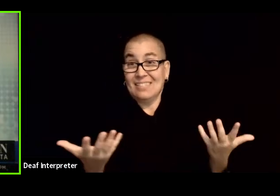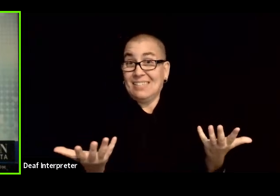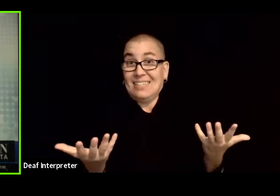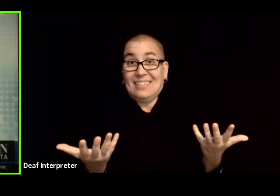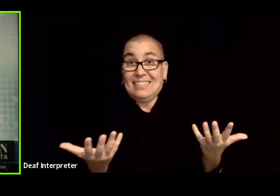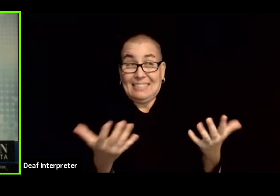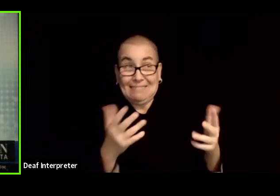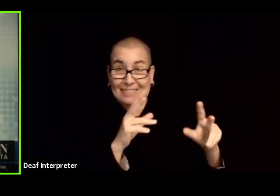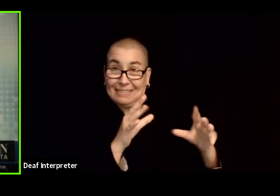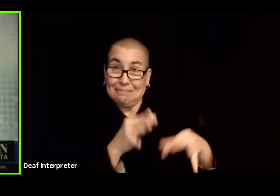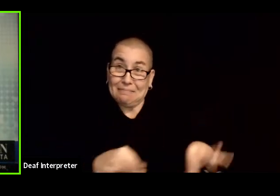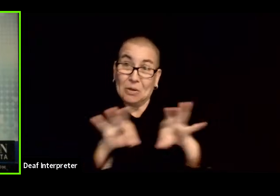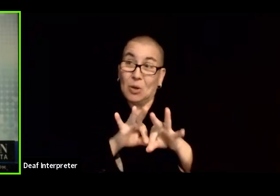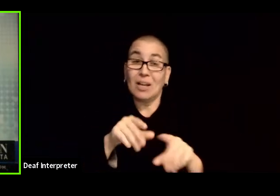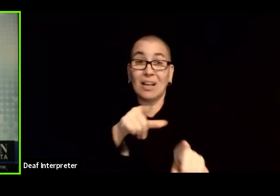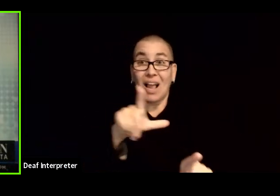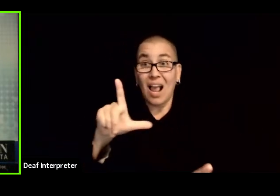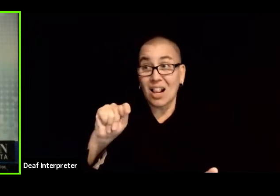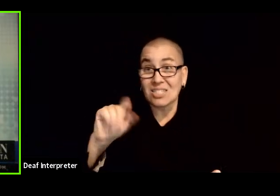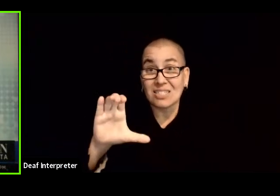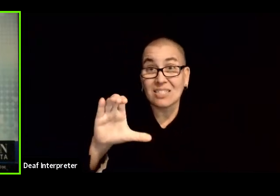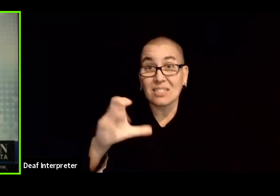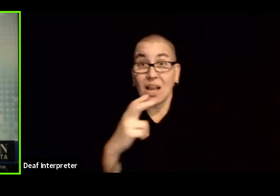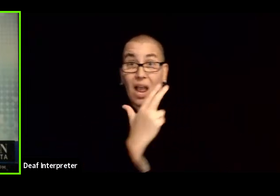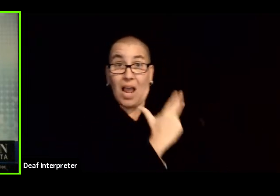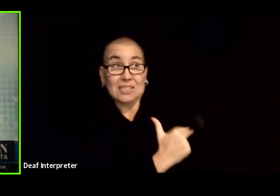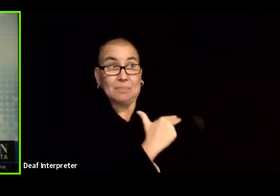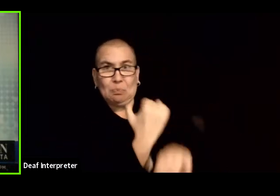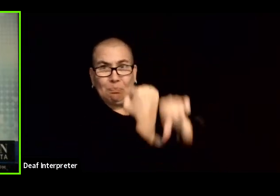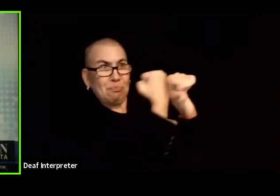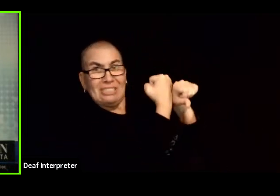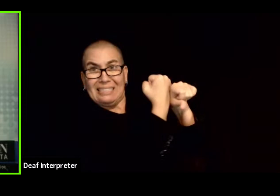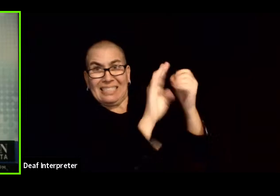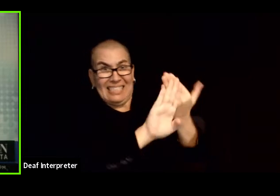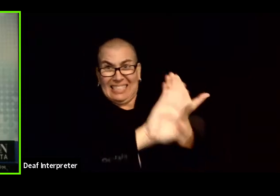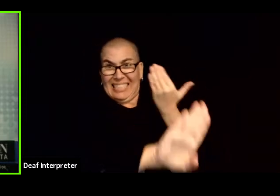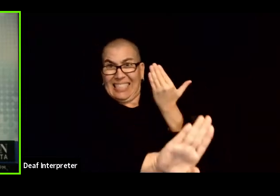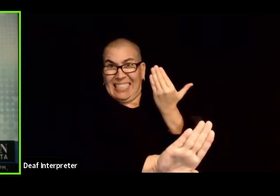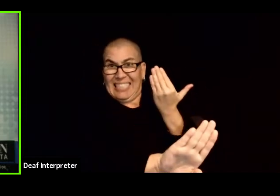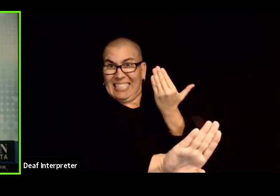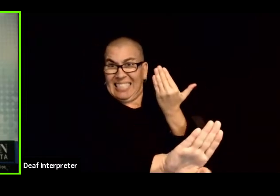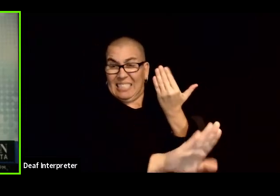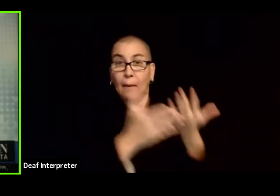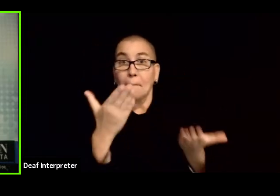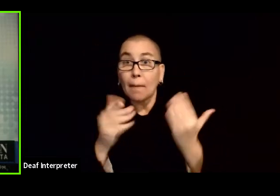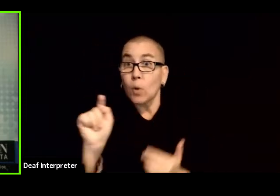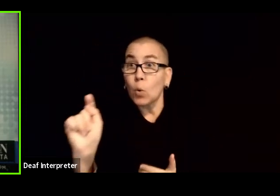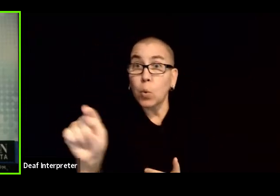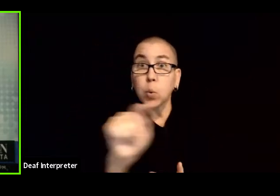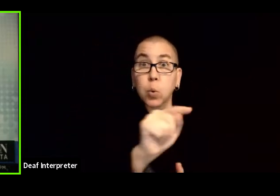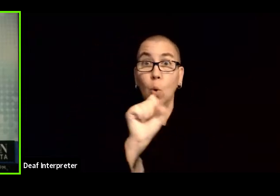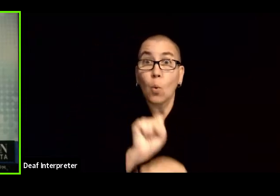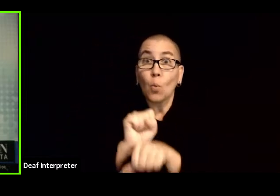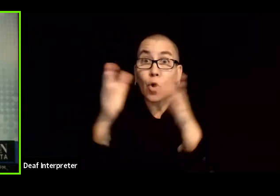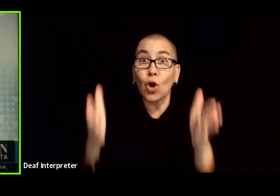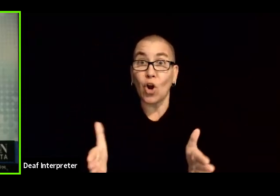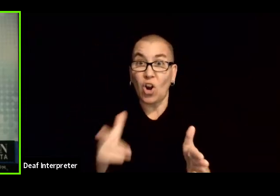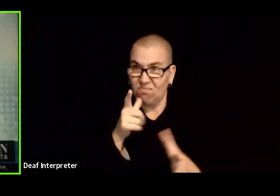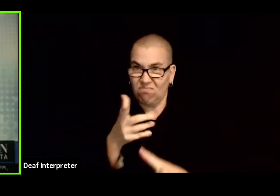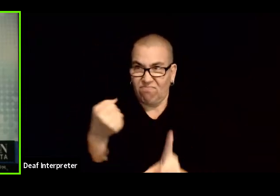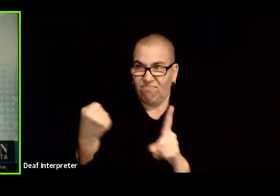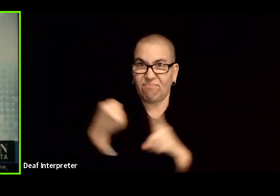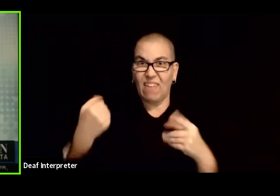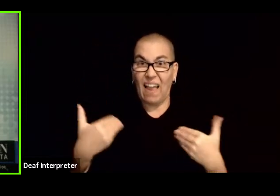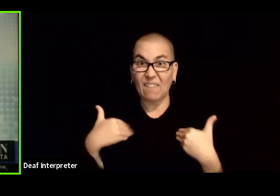shape if a sizable number of their workers got COVID-19 from family or other community contacts. That's why